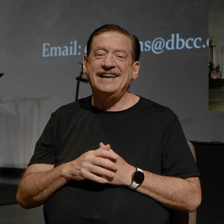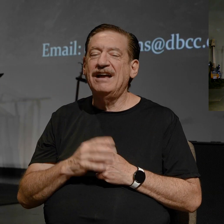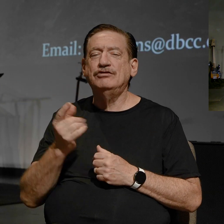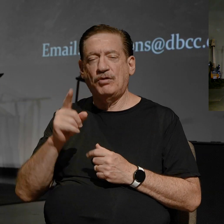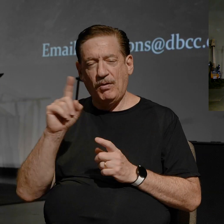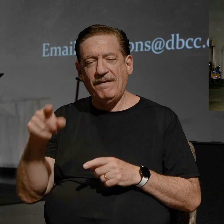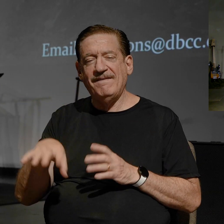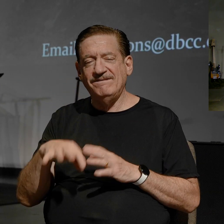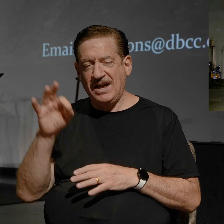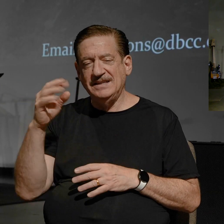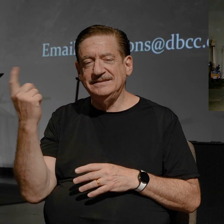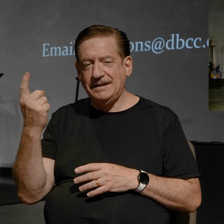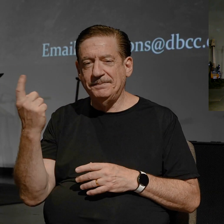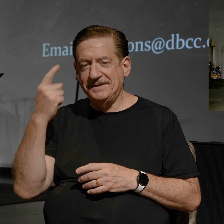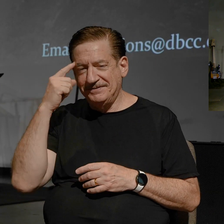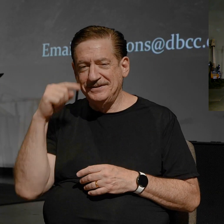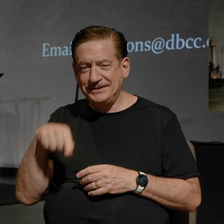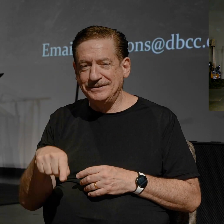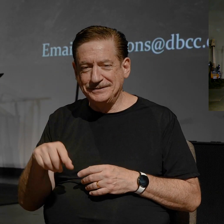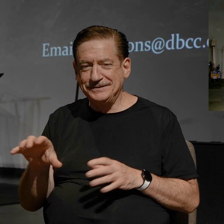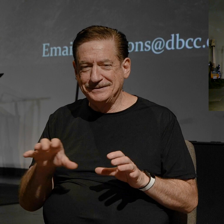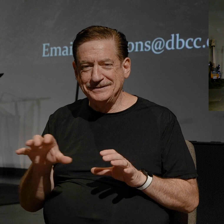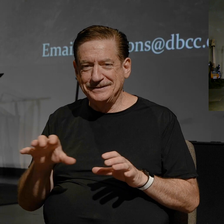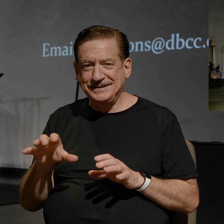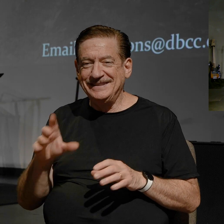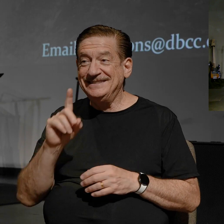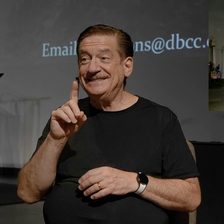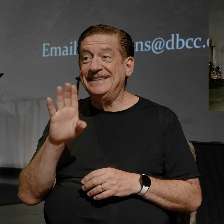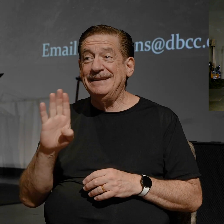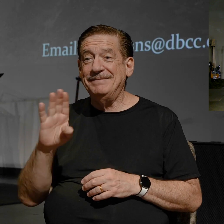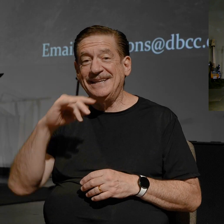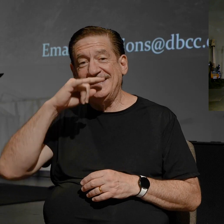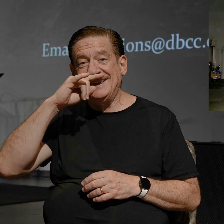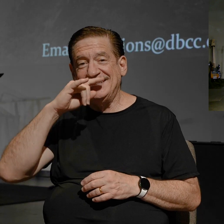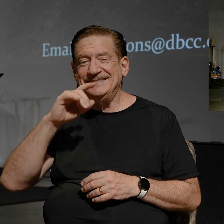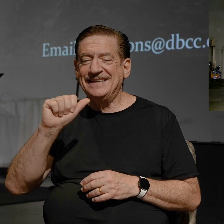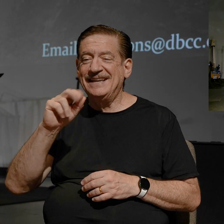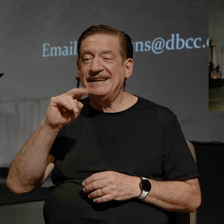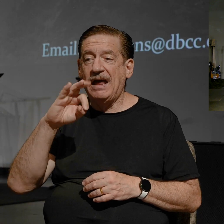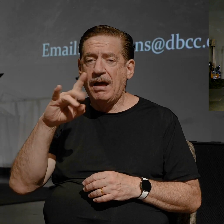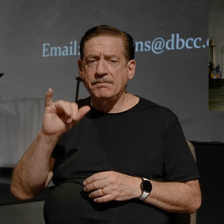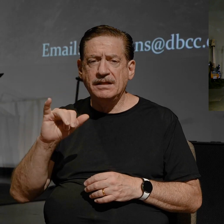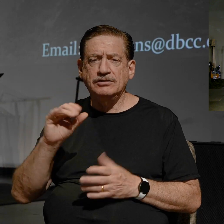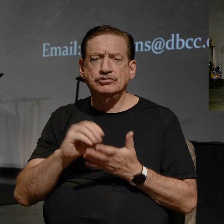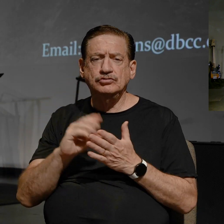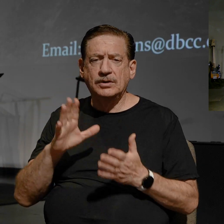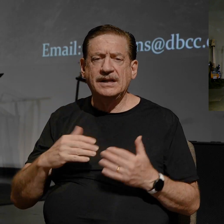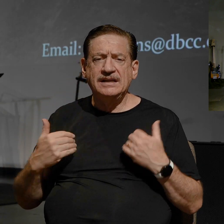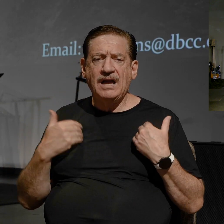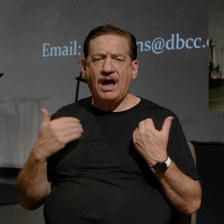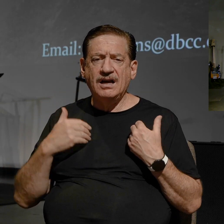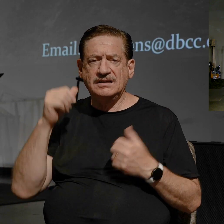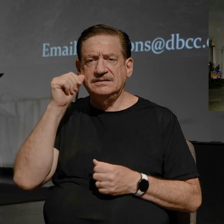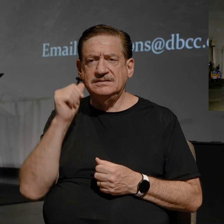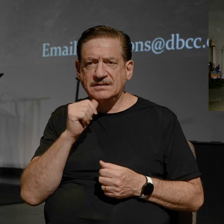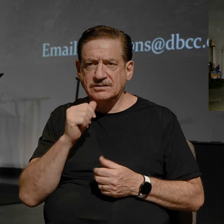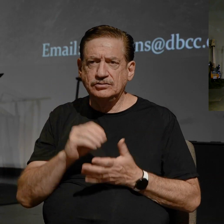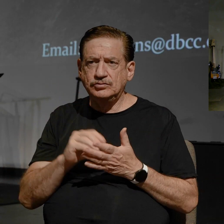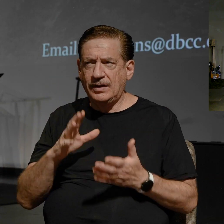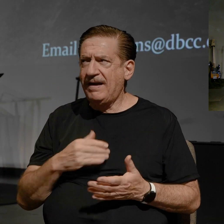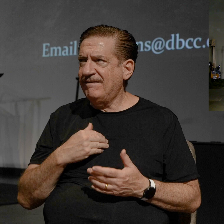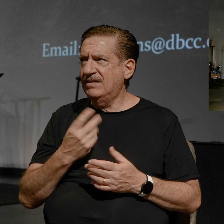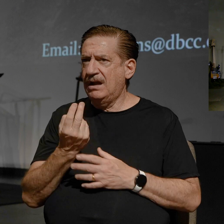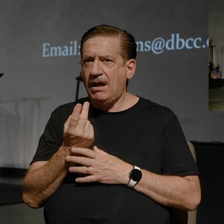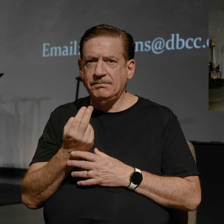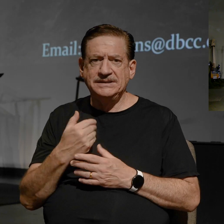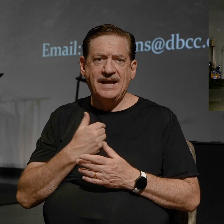They'll find something for you to do. Our DB Kids, our Anomaly Student Ministries, our Young Adults Ministry, we've got newly married couples around here, we've